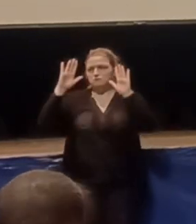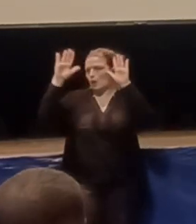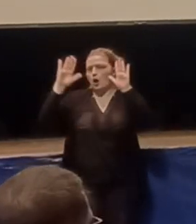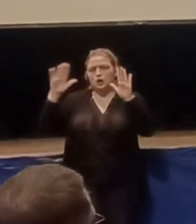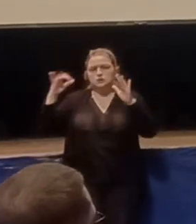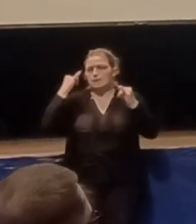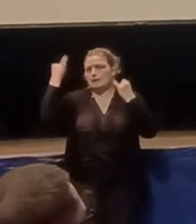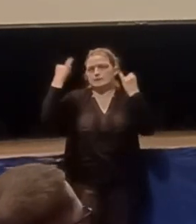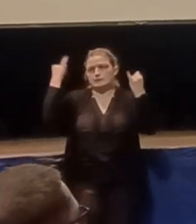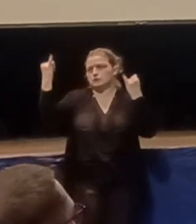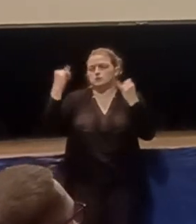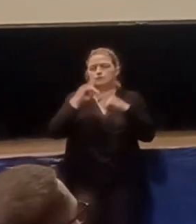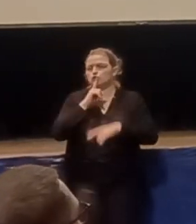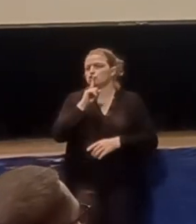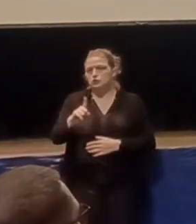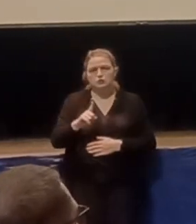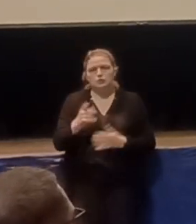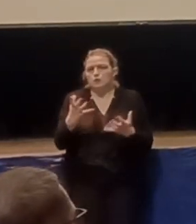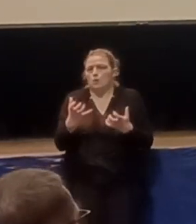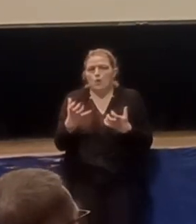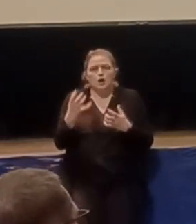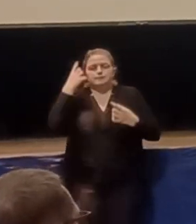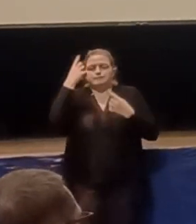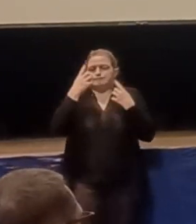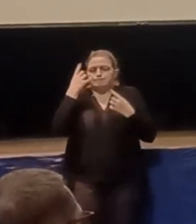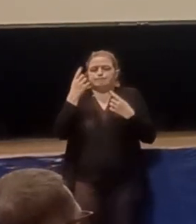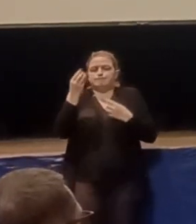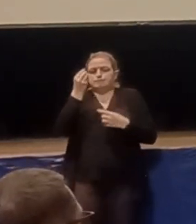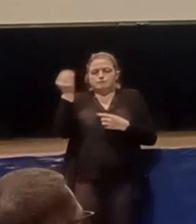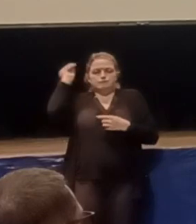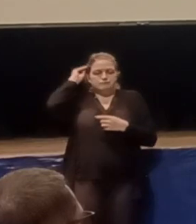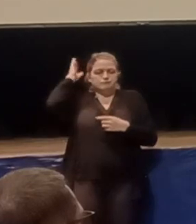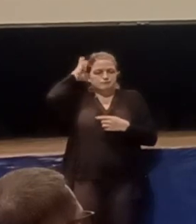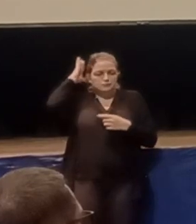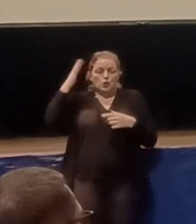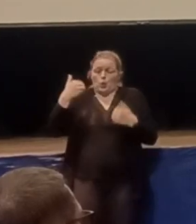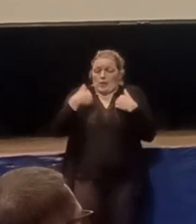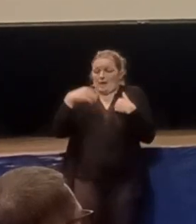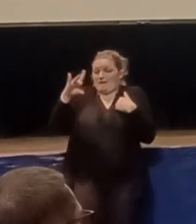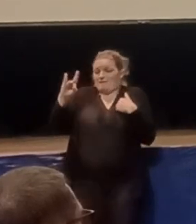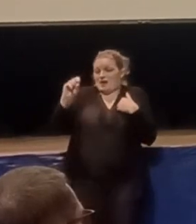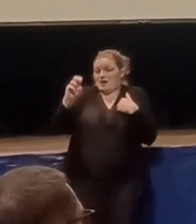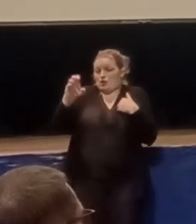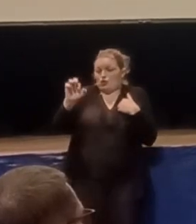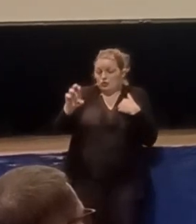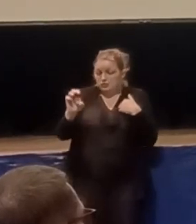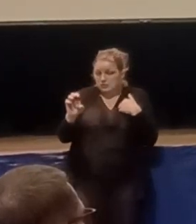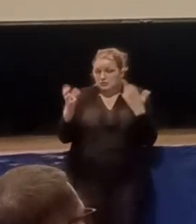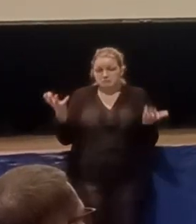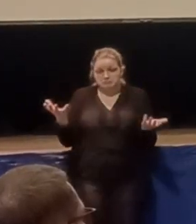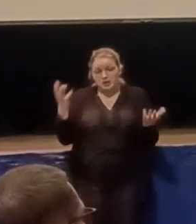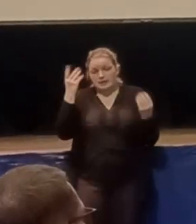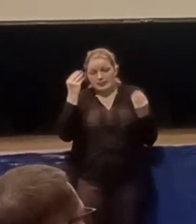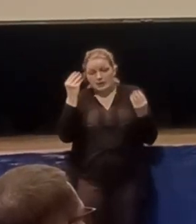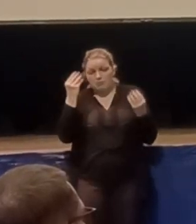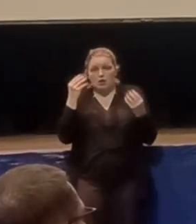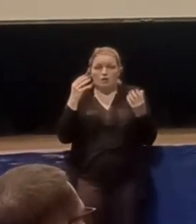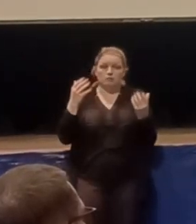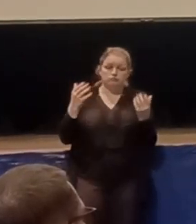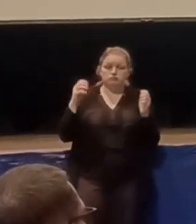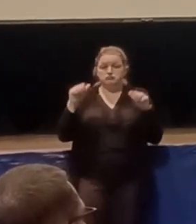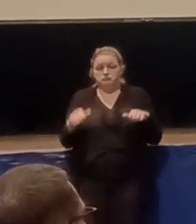I think we certainly want to take these into consideration. You know, you have 8 acres, and you have to think of what are the